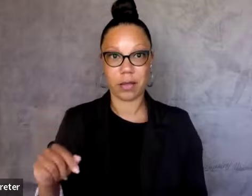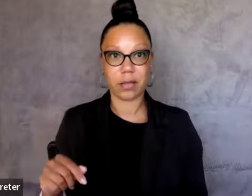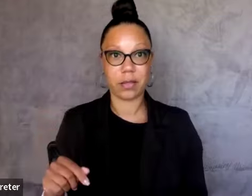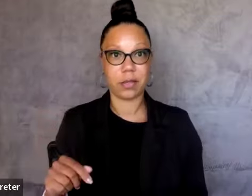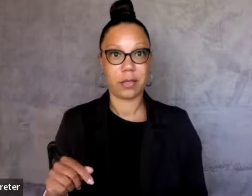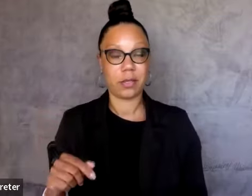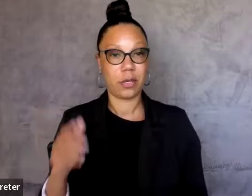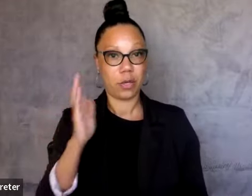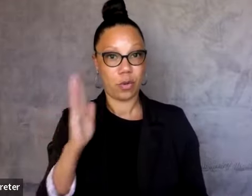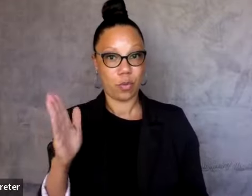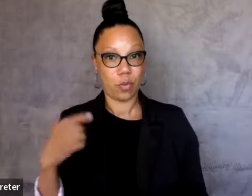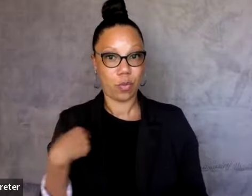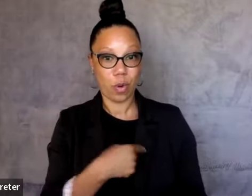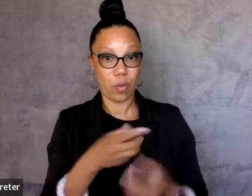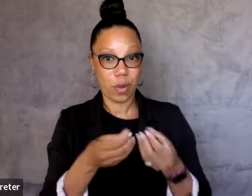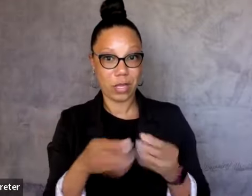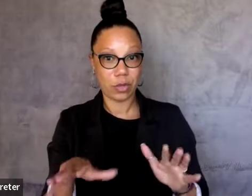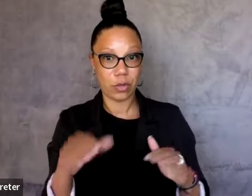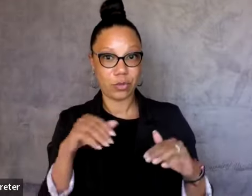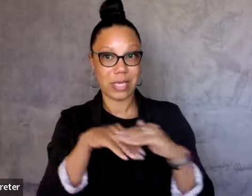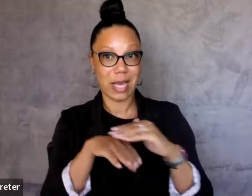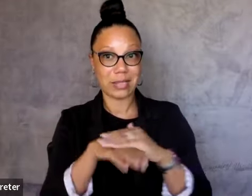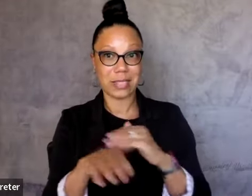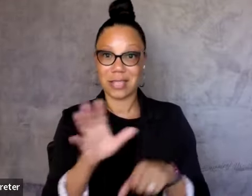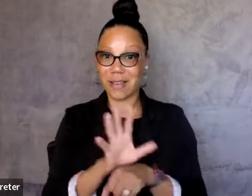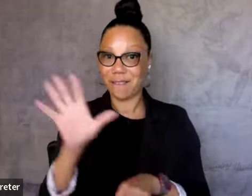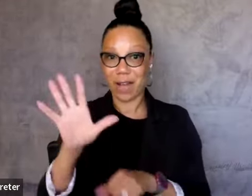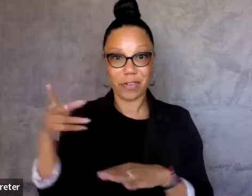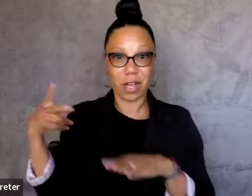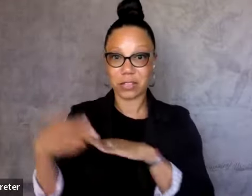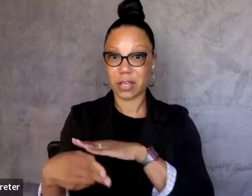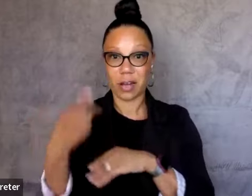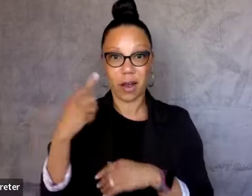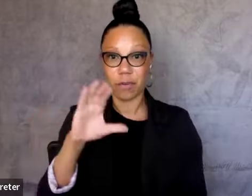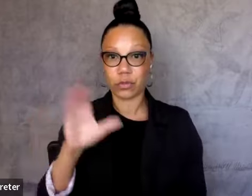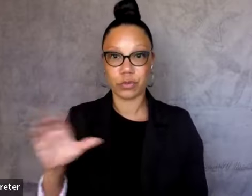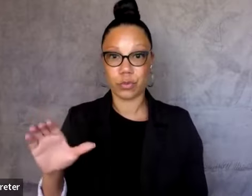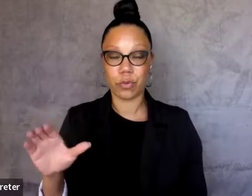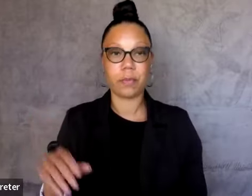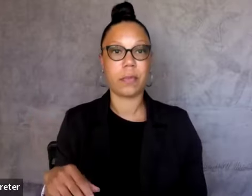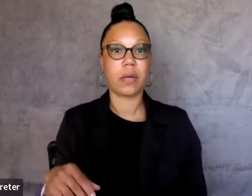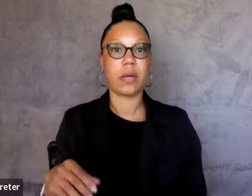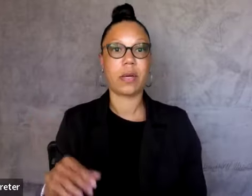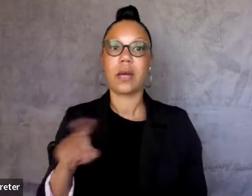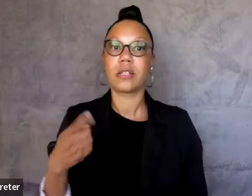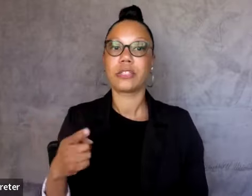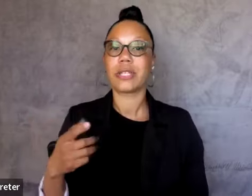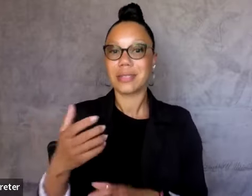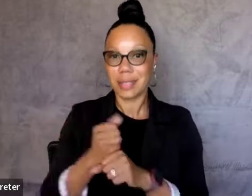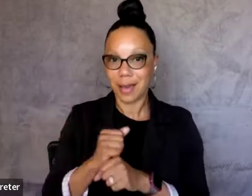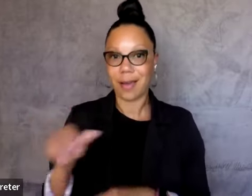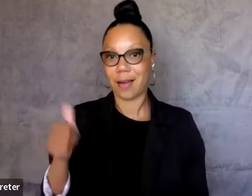access, David? That's what I think we're gonna, yeah, the 5 o'clock is the cutoff So with Zoom. send out another link. Just get another link, send out another